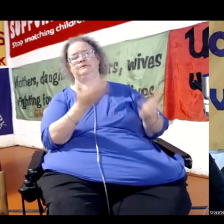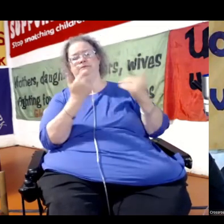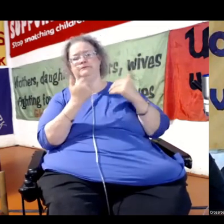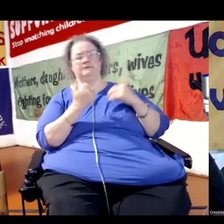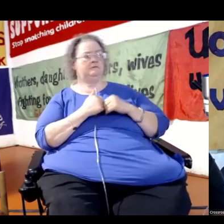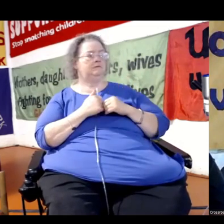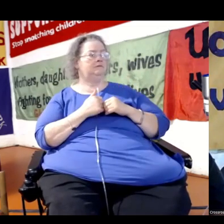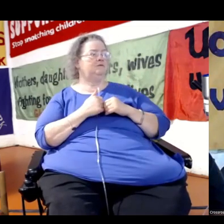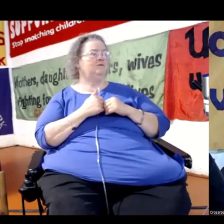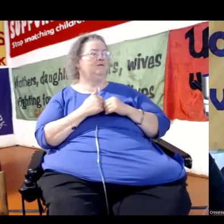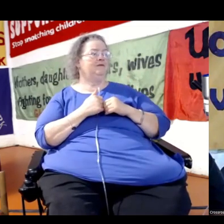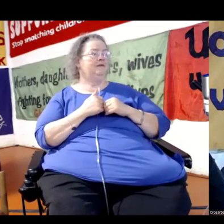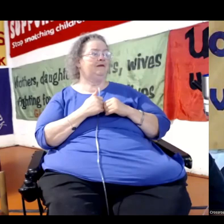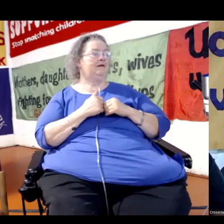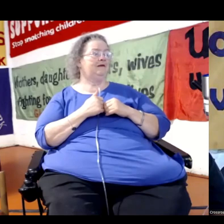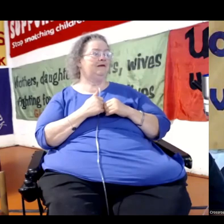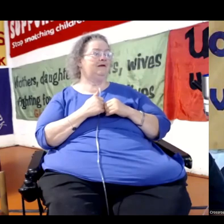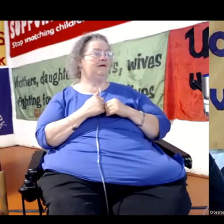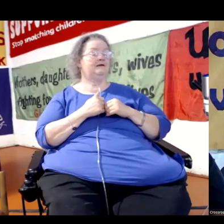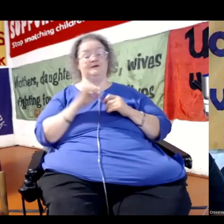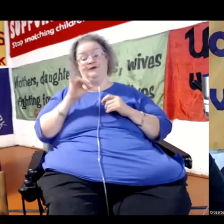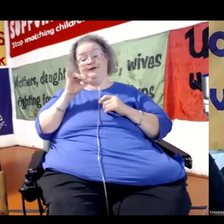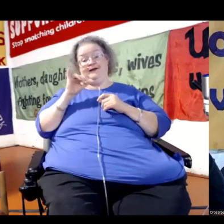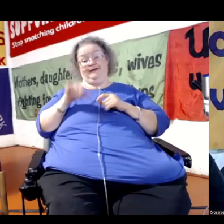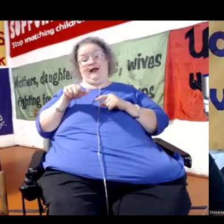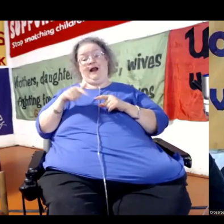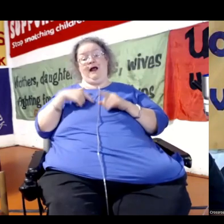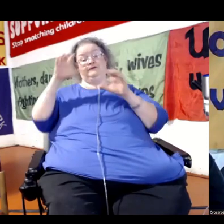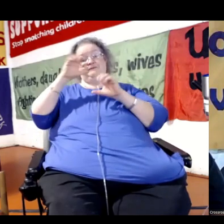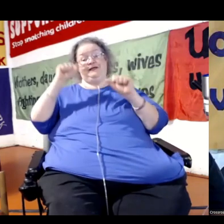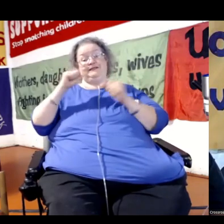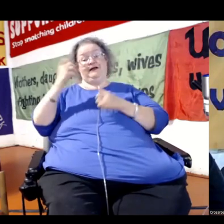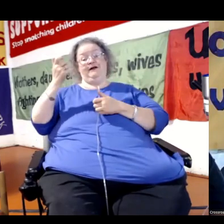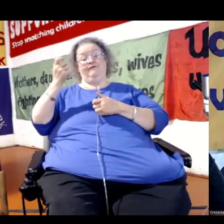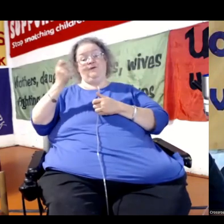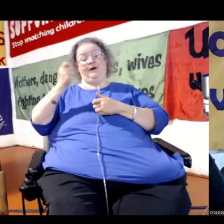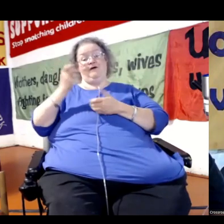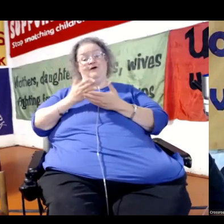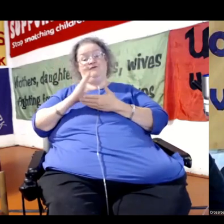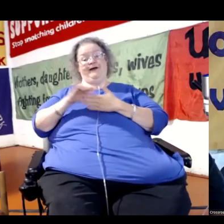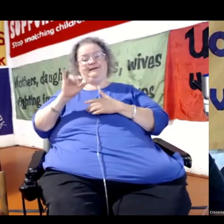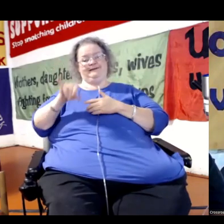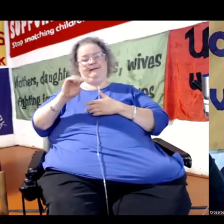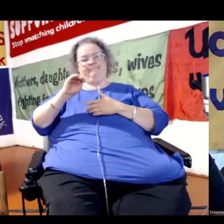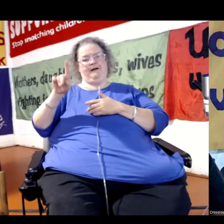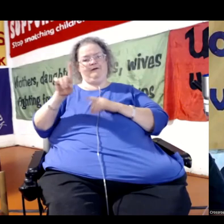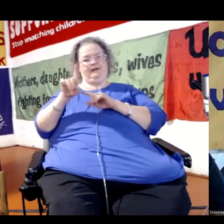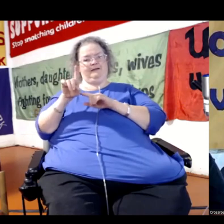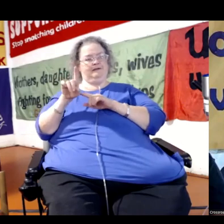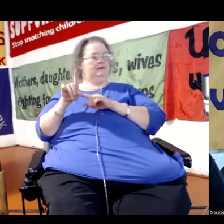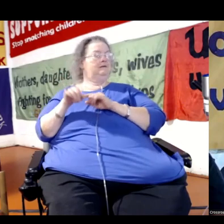to settle it, I was the president of welfare rights in that state. I